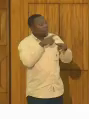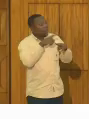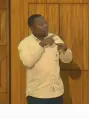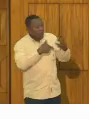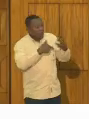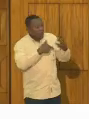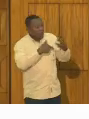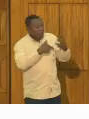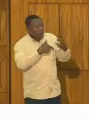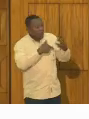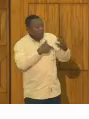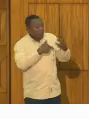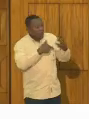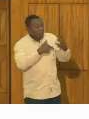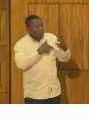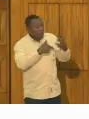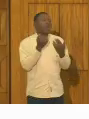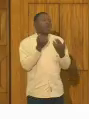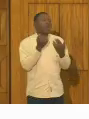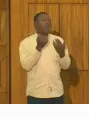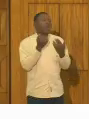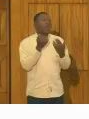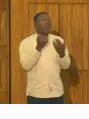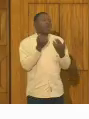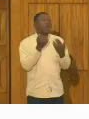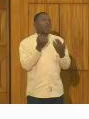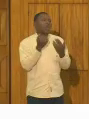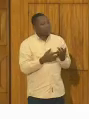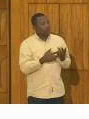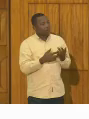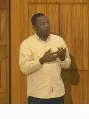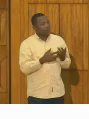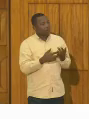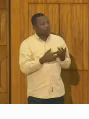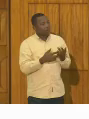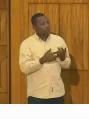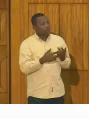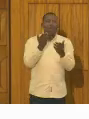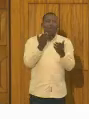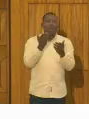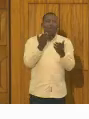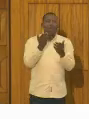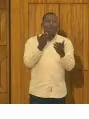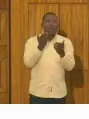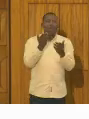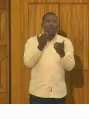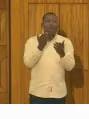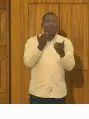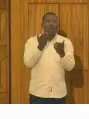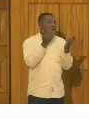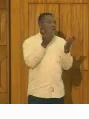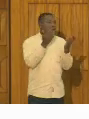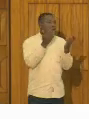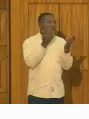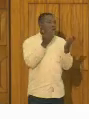not really have these characteristics. And it brings a question of how we're able to communicate that even though that these